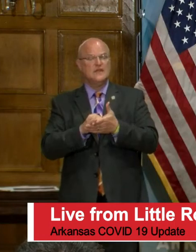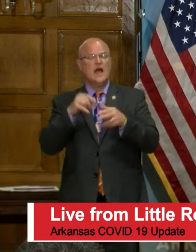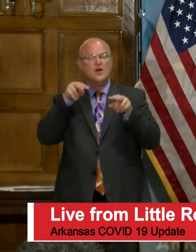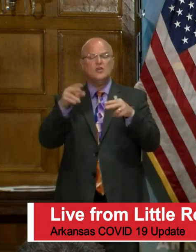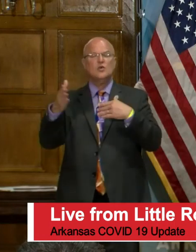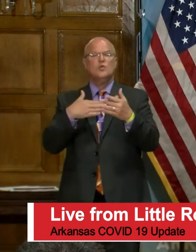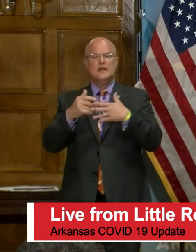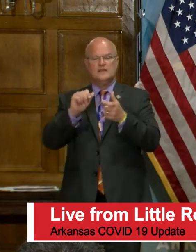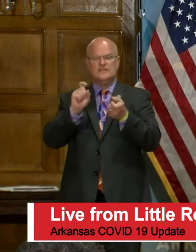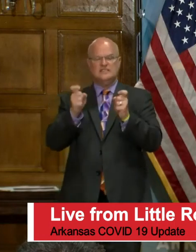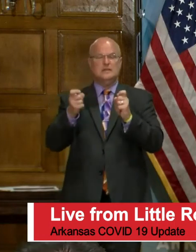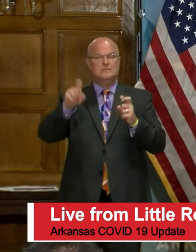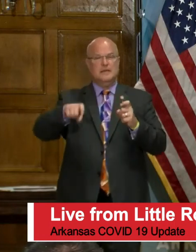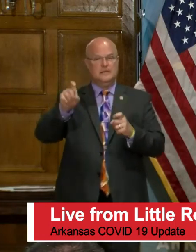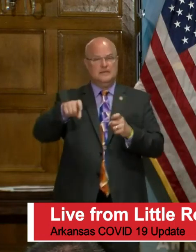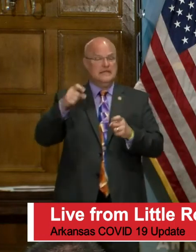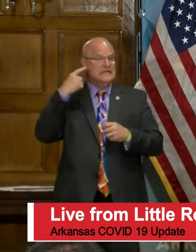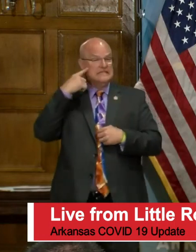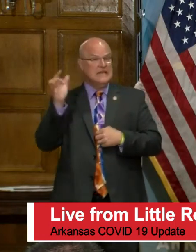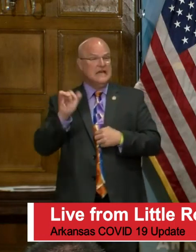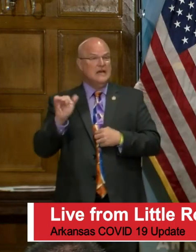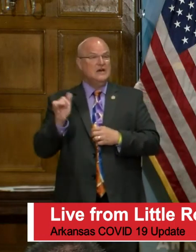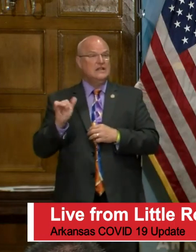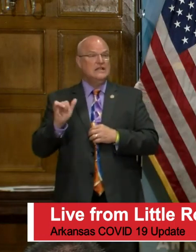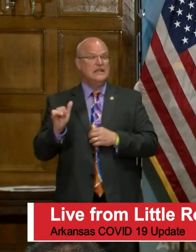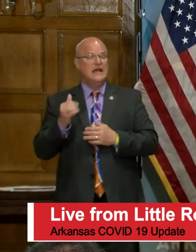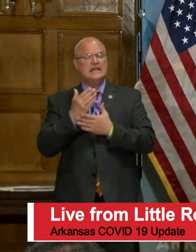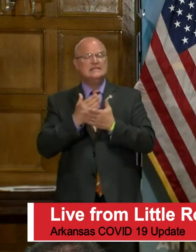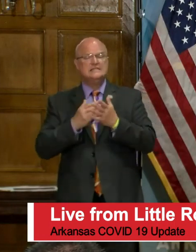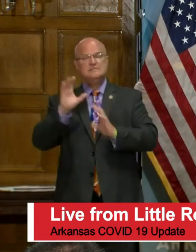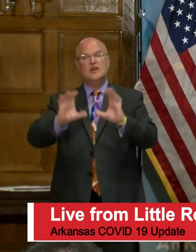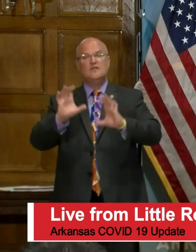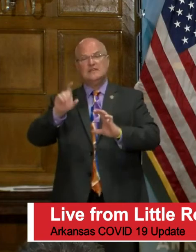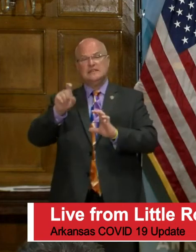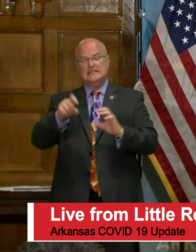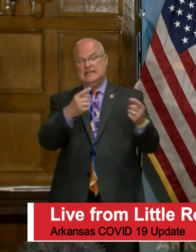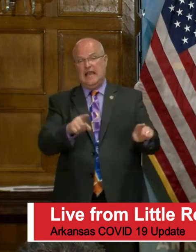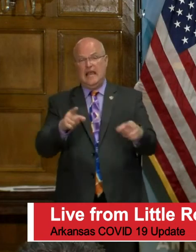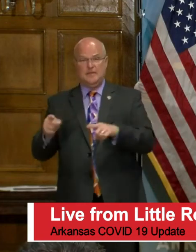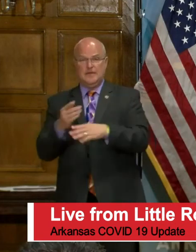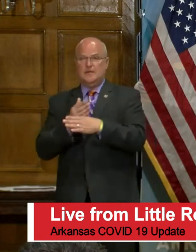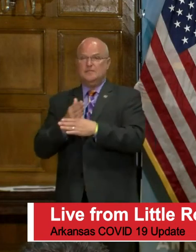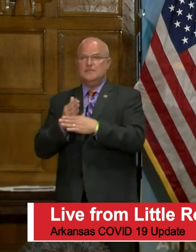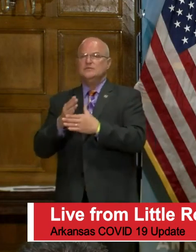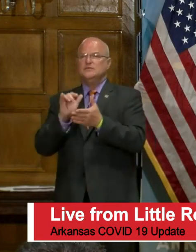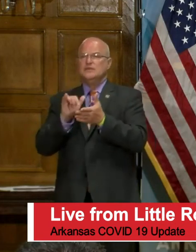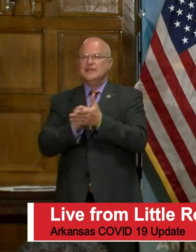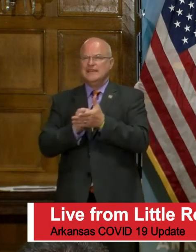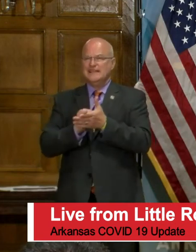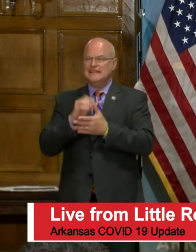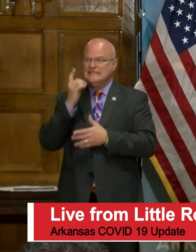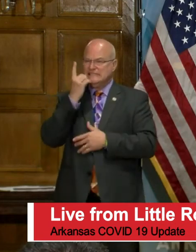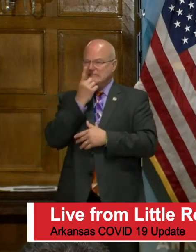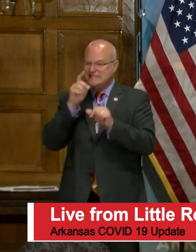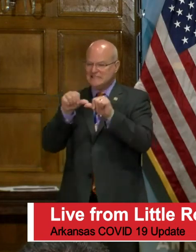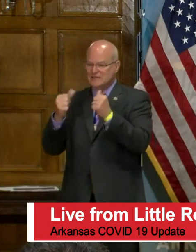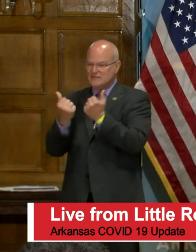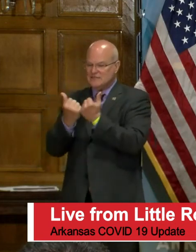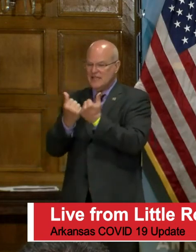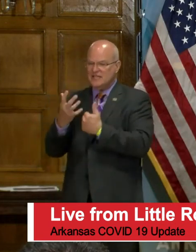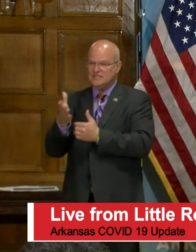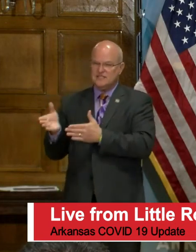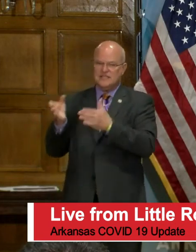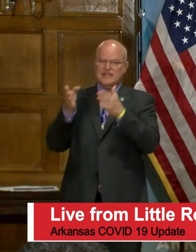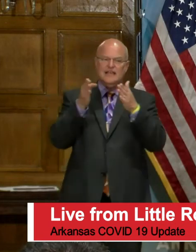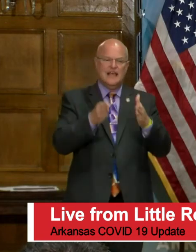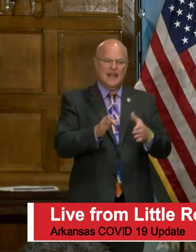look at whatever adjustments might be needed. It sounded like some conversation needed to happen between the Dental Association and